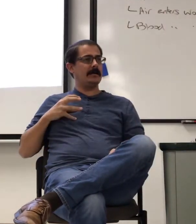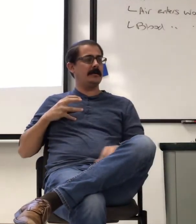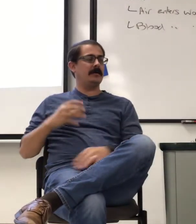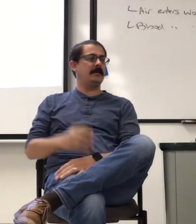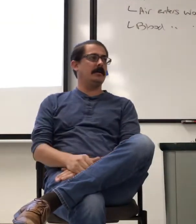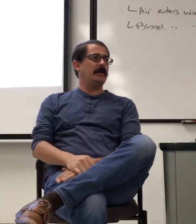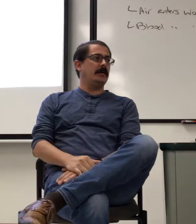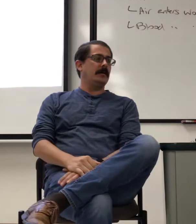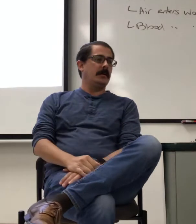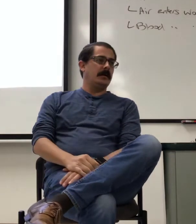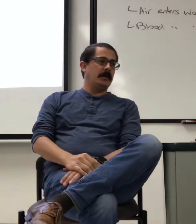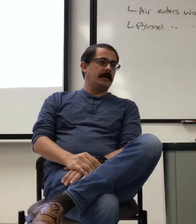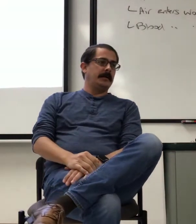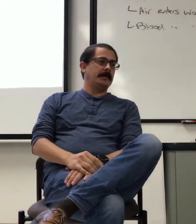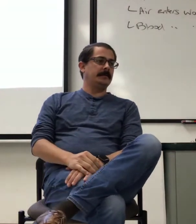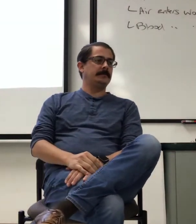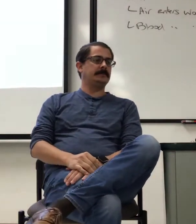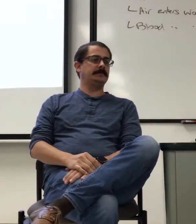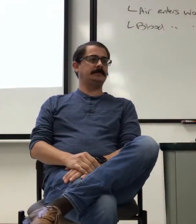So you treat